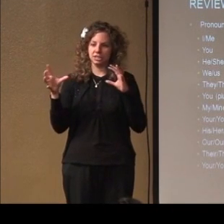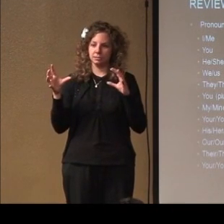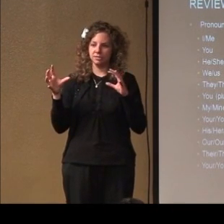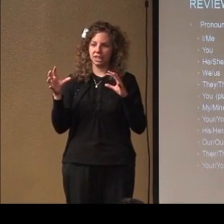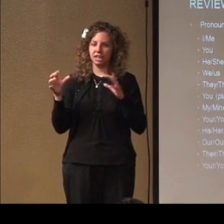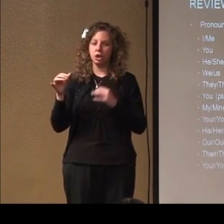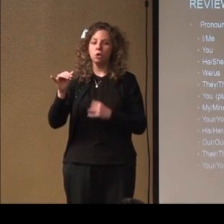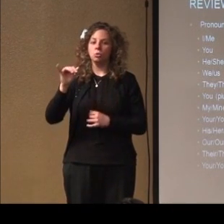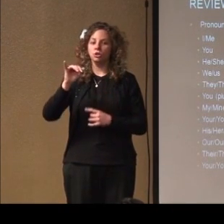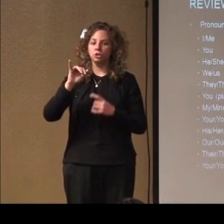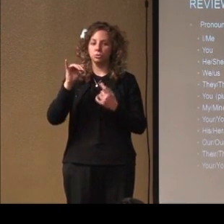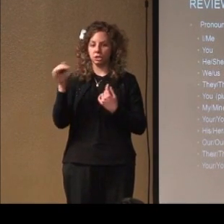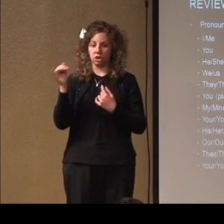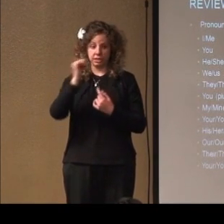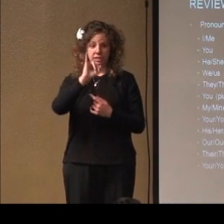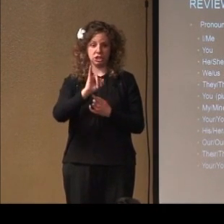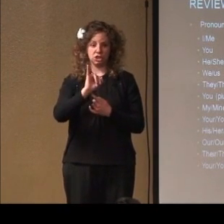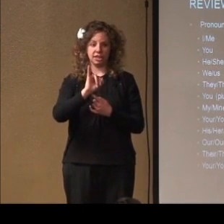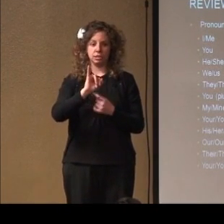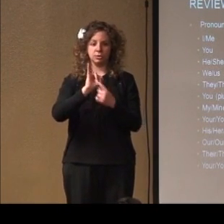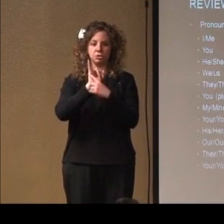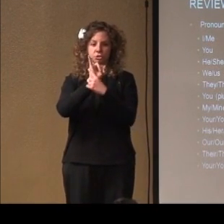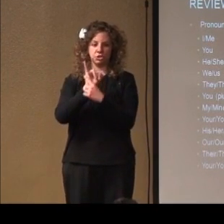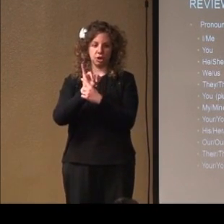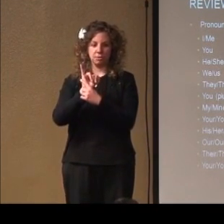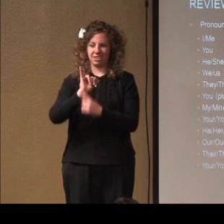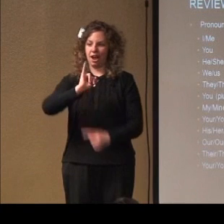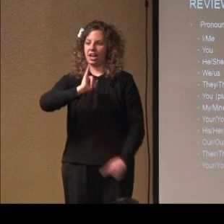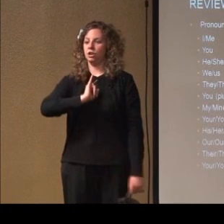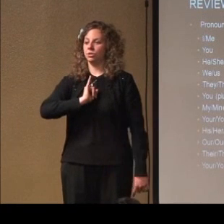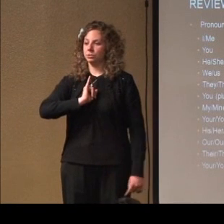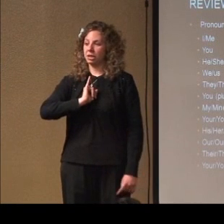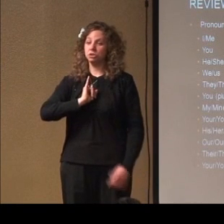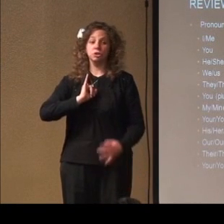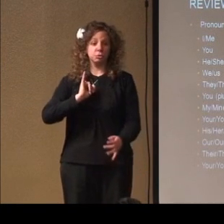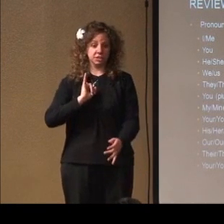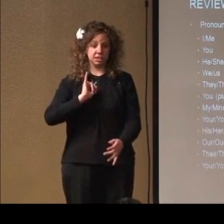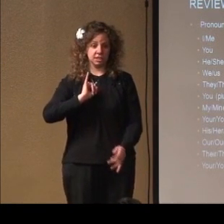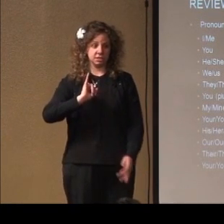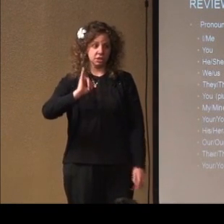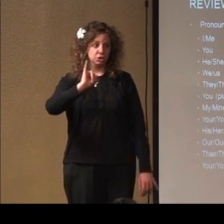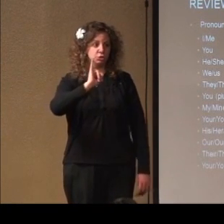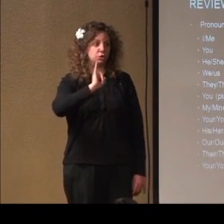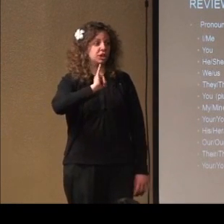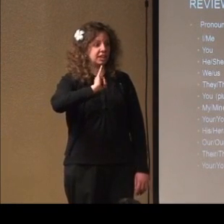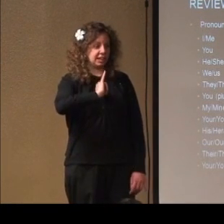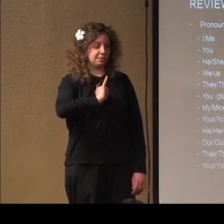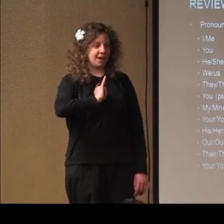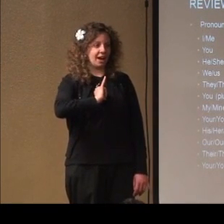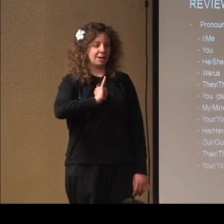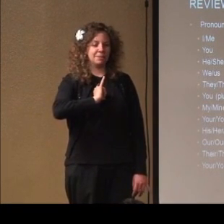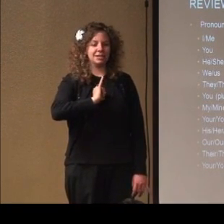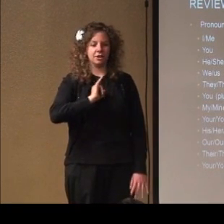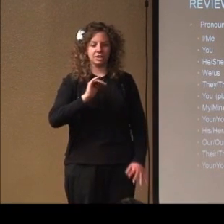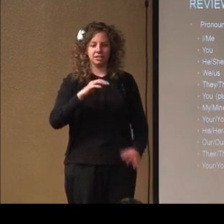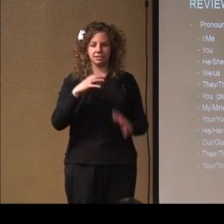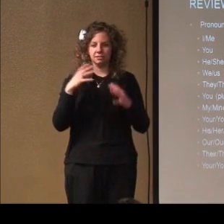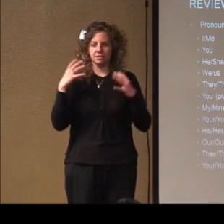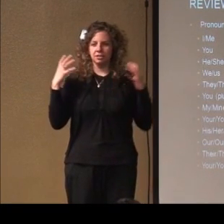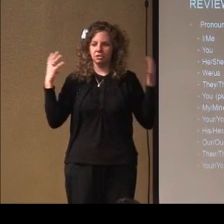system of signing will do what's called an initialized one. So it'll start with an I and go this way. So you will see this. So it can be I, but nowadays